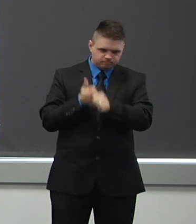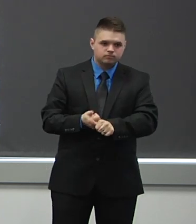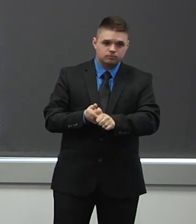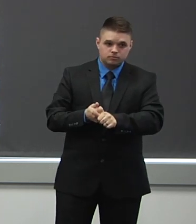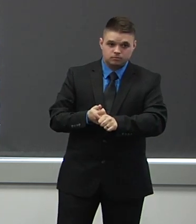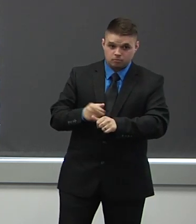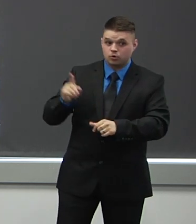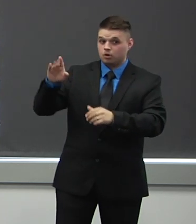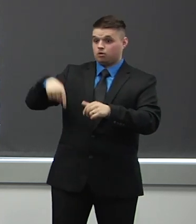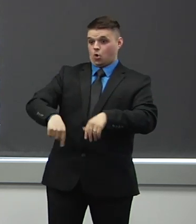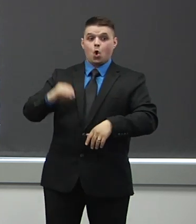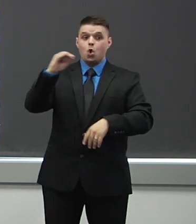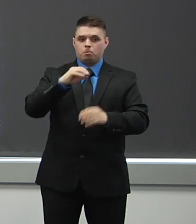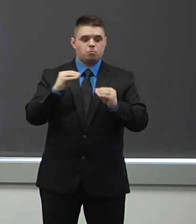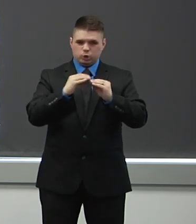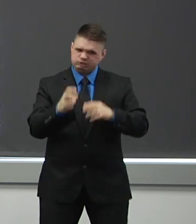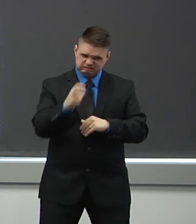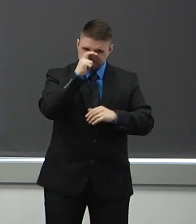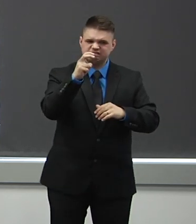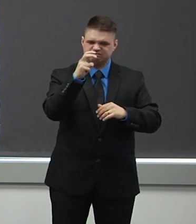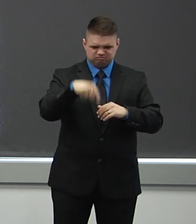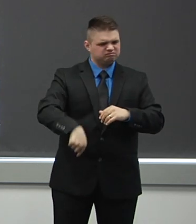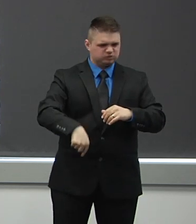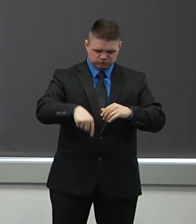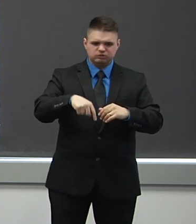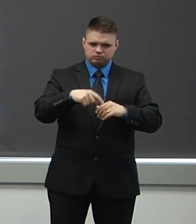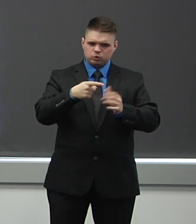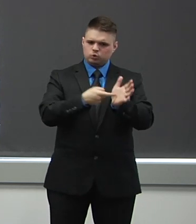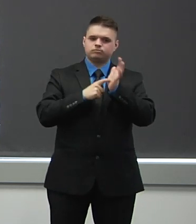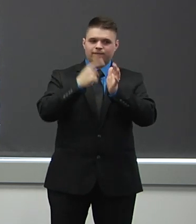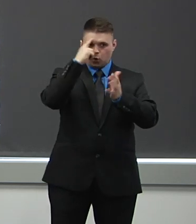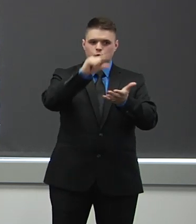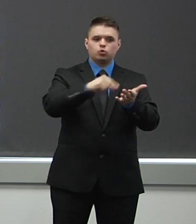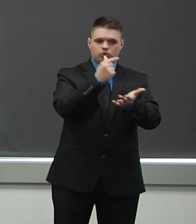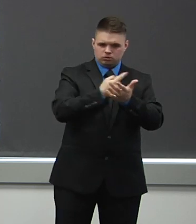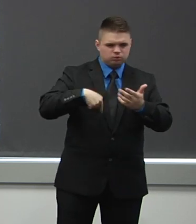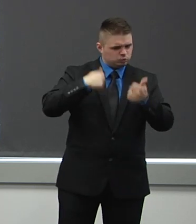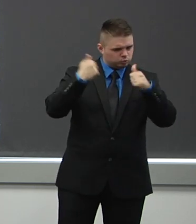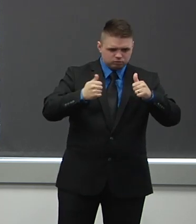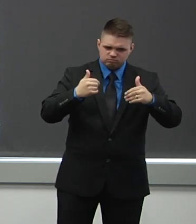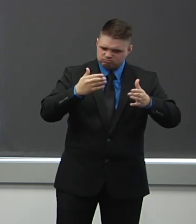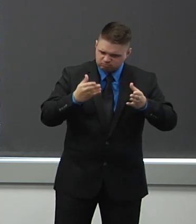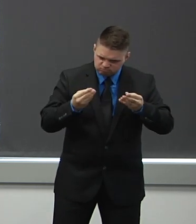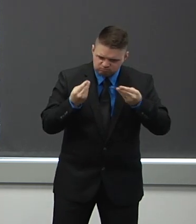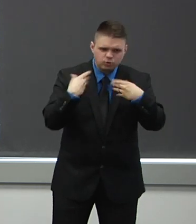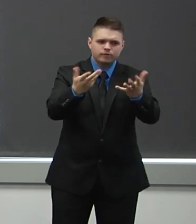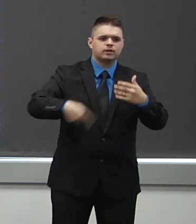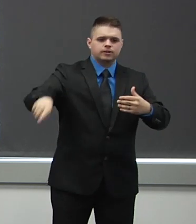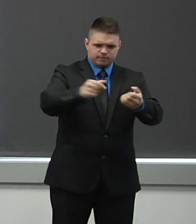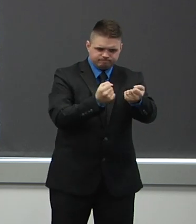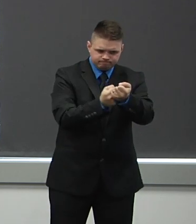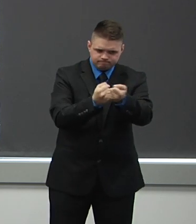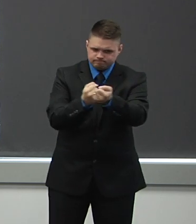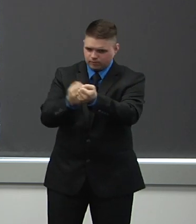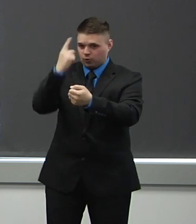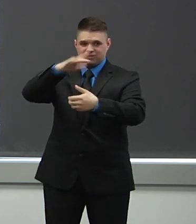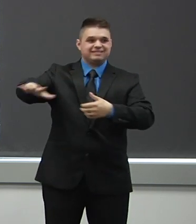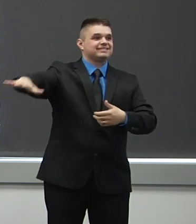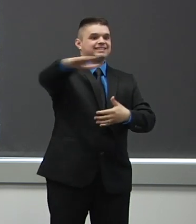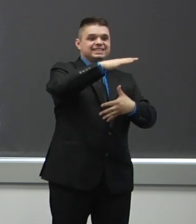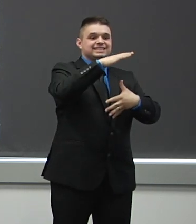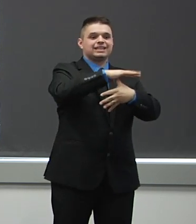Oregon. We provided a clear path to graduation for seniors who were on track to graduate prior to the statewide school